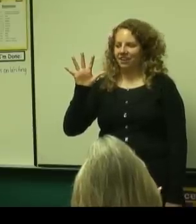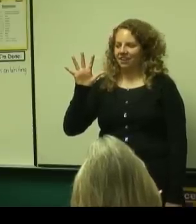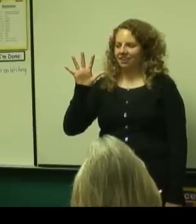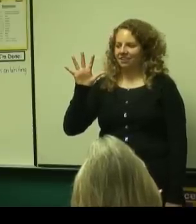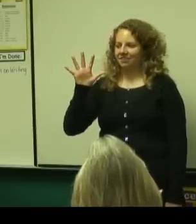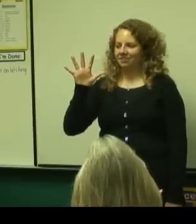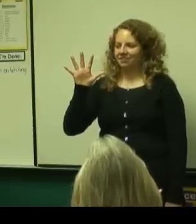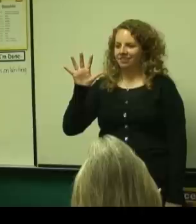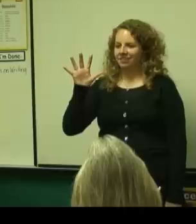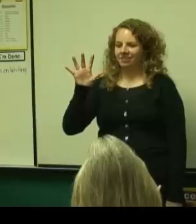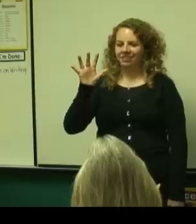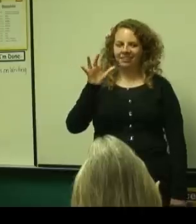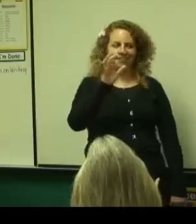85,